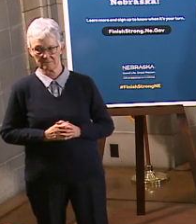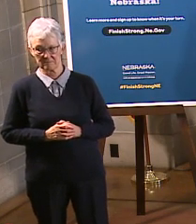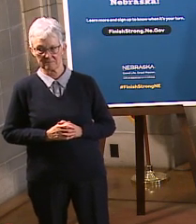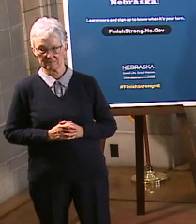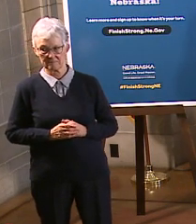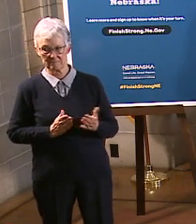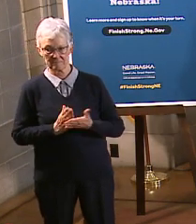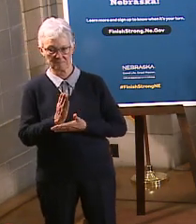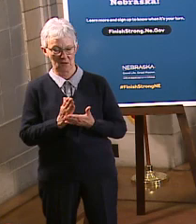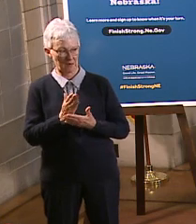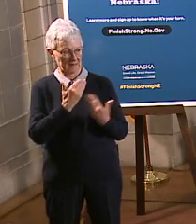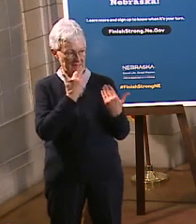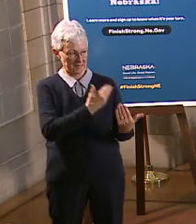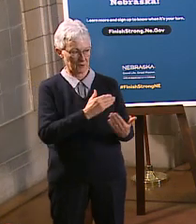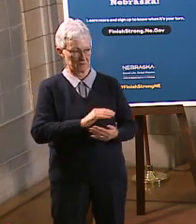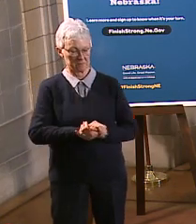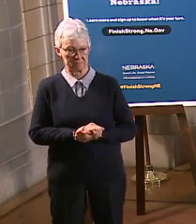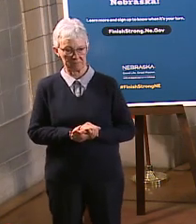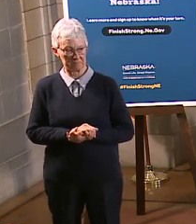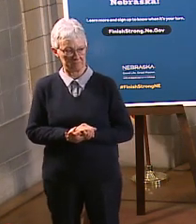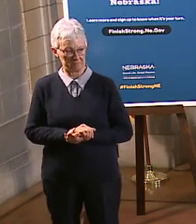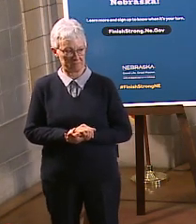All right, thanks.